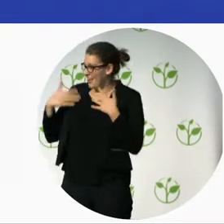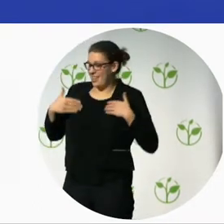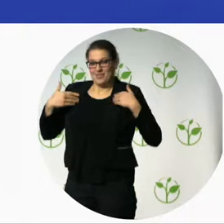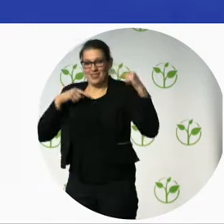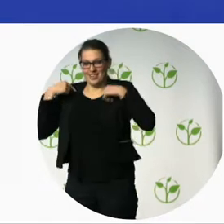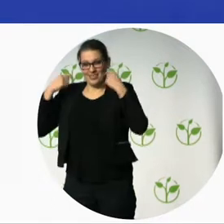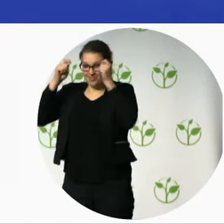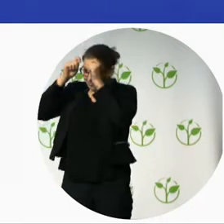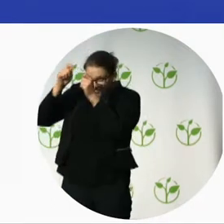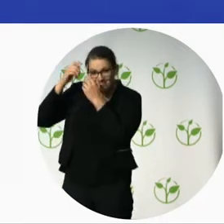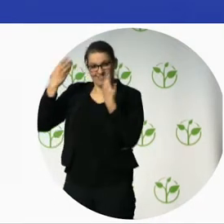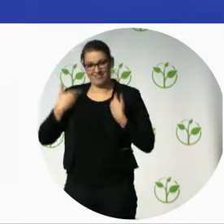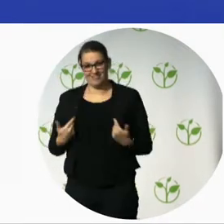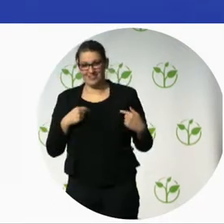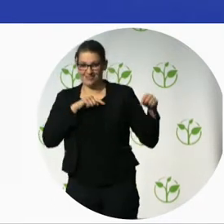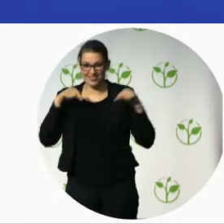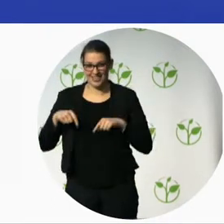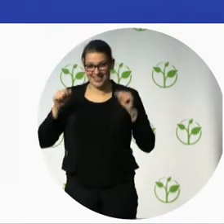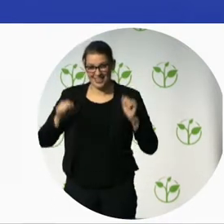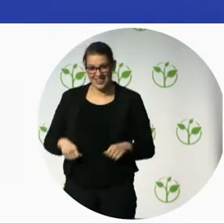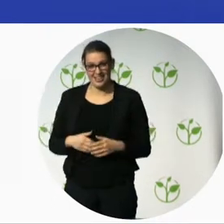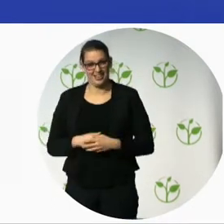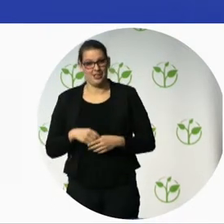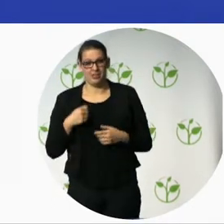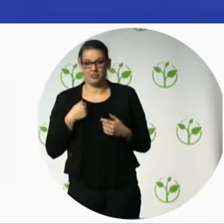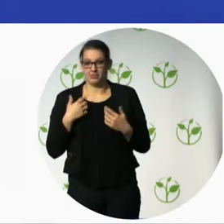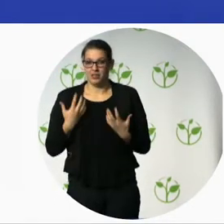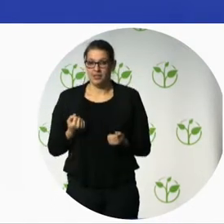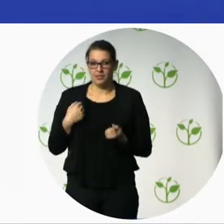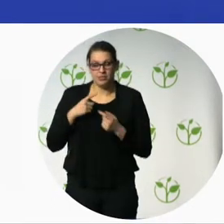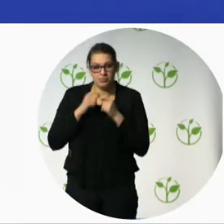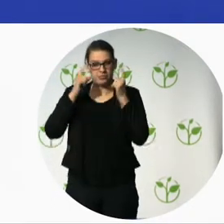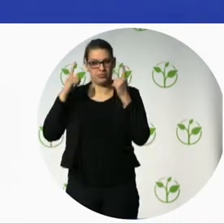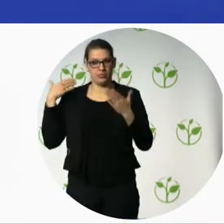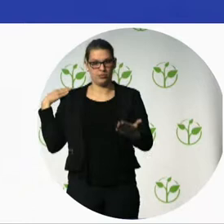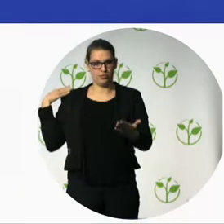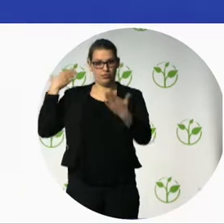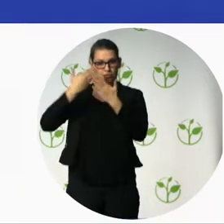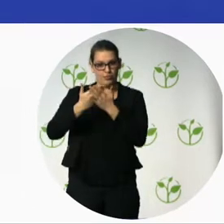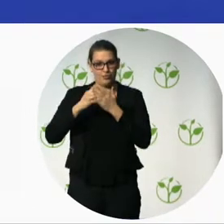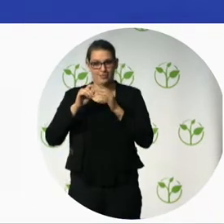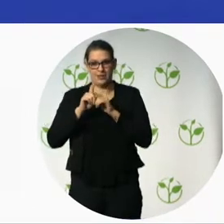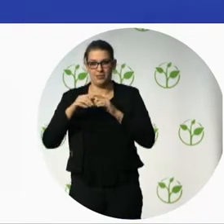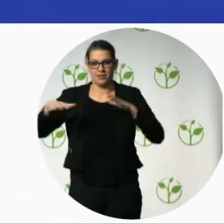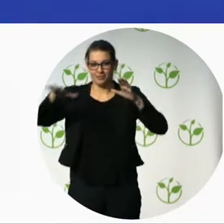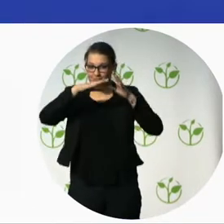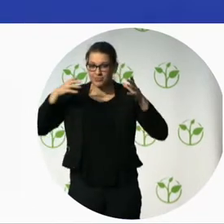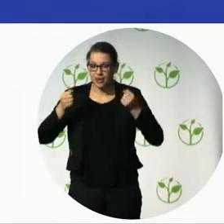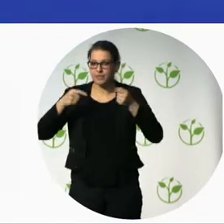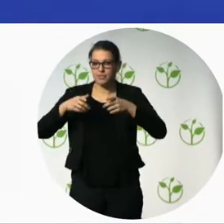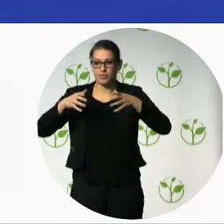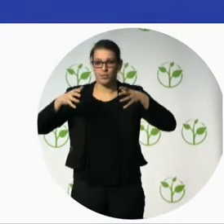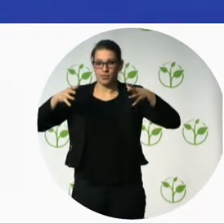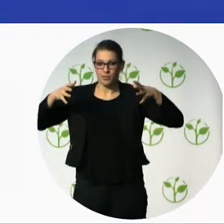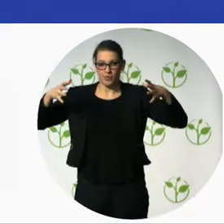grown throughout the years and to become really a meeting point of real